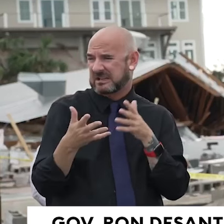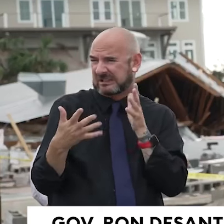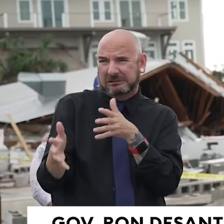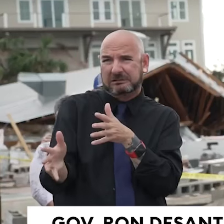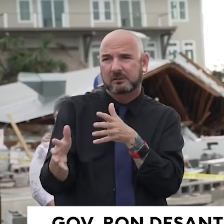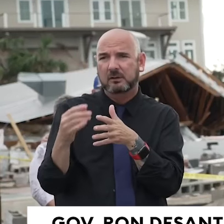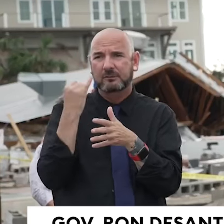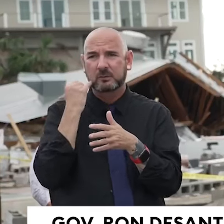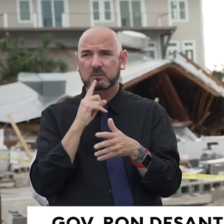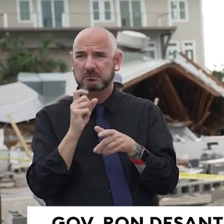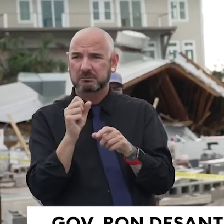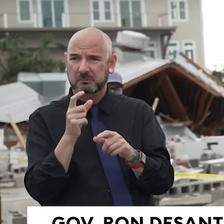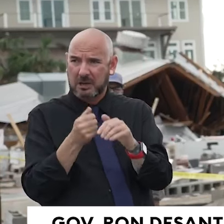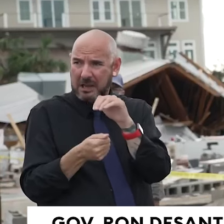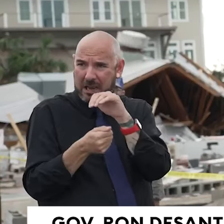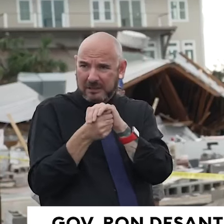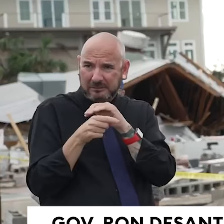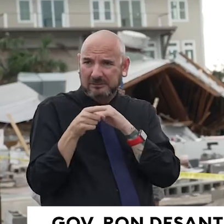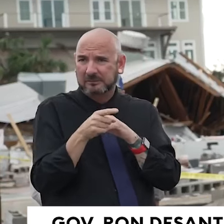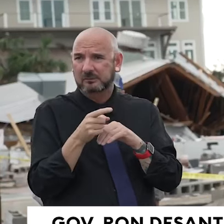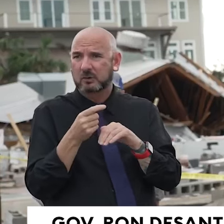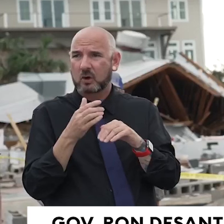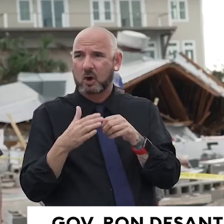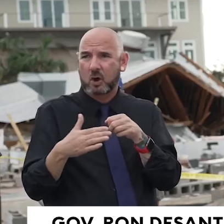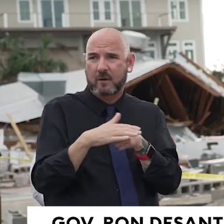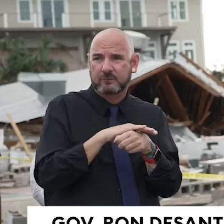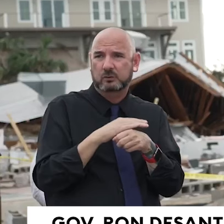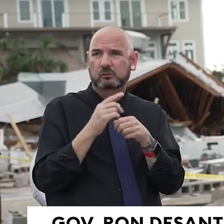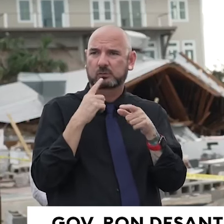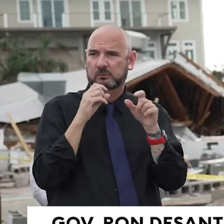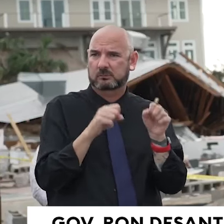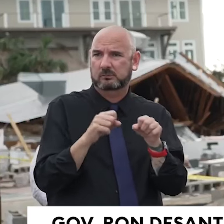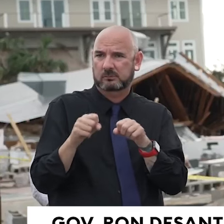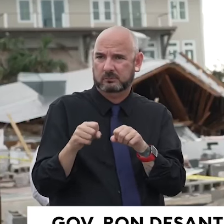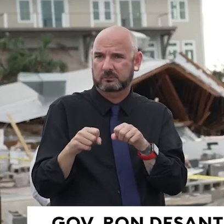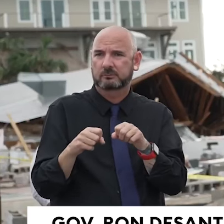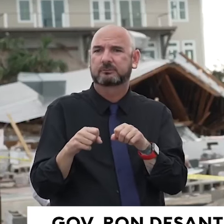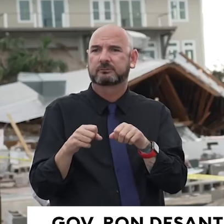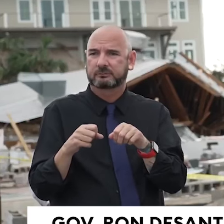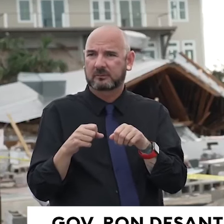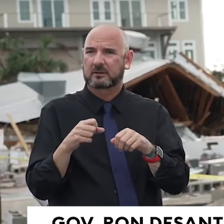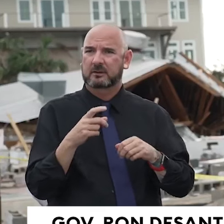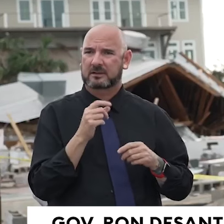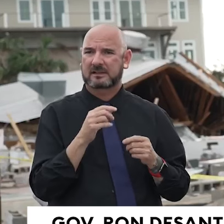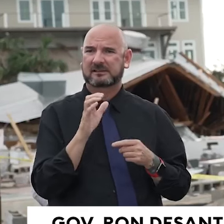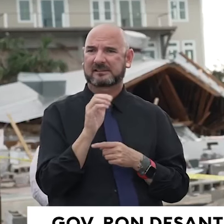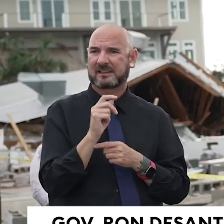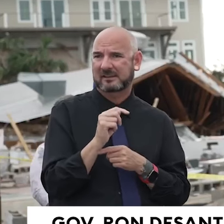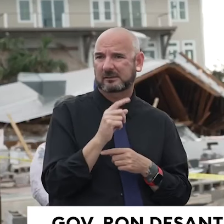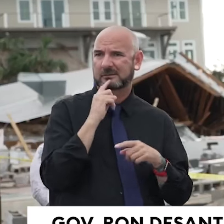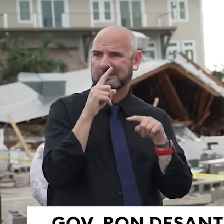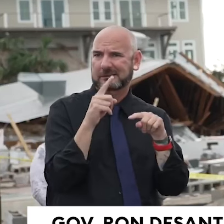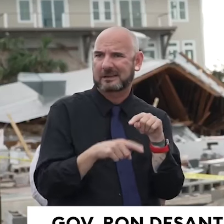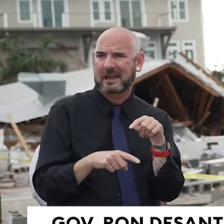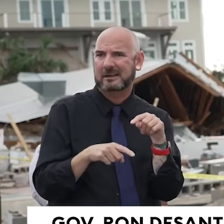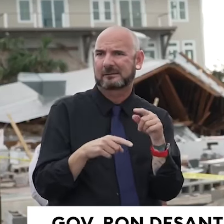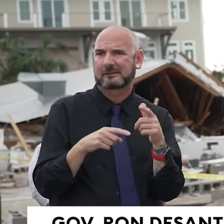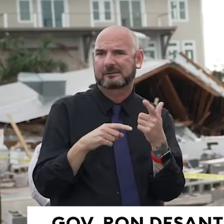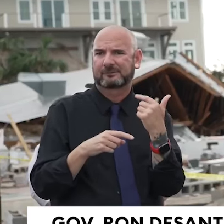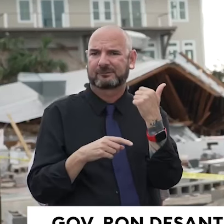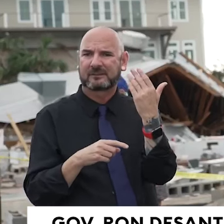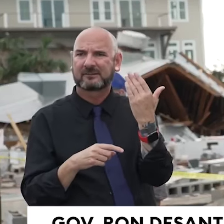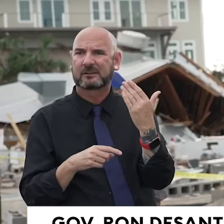down and you're covered in a place, you potentially can ride that out. You can't ride out 15 or 20 feet of storm. It's just